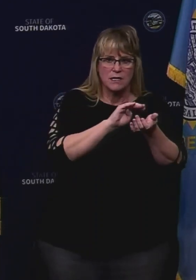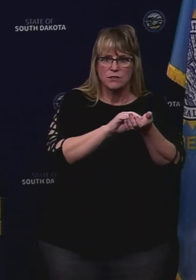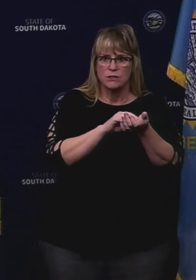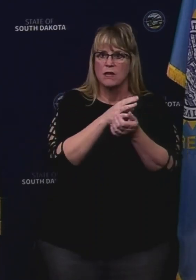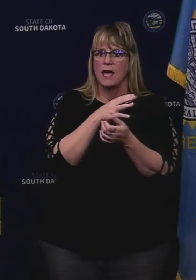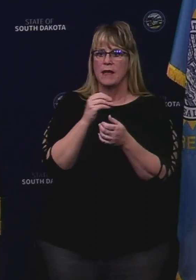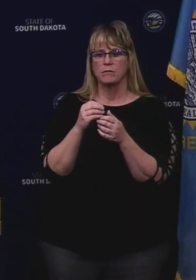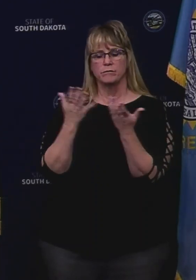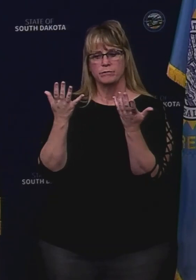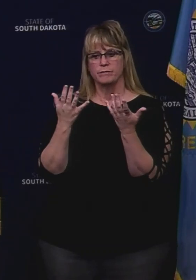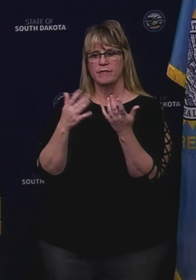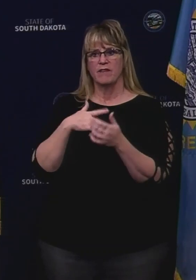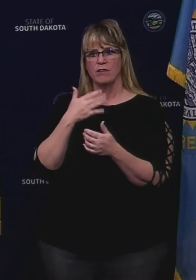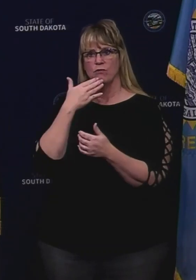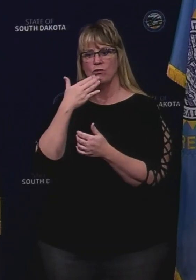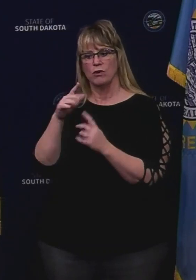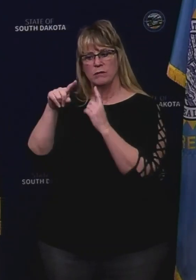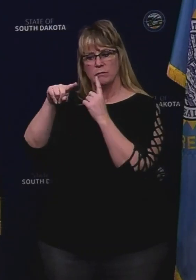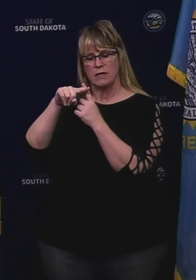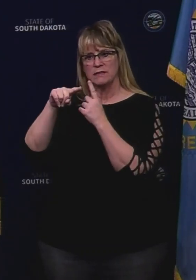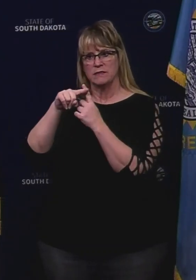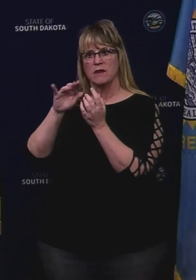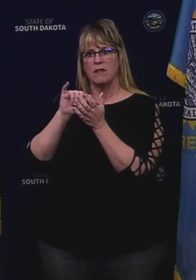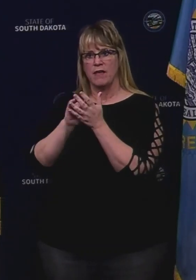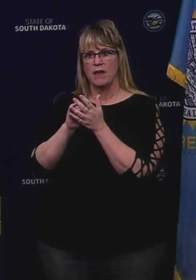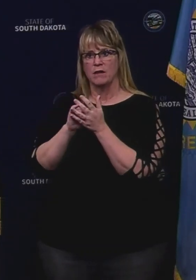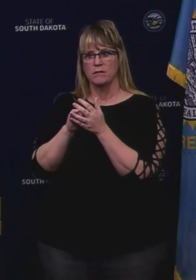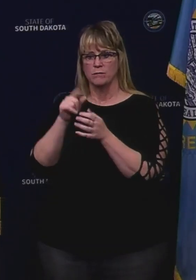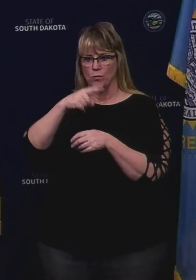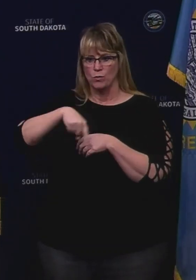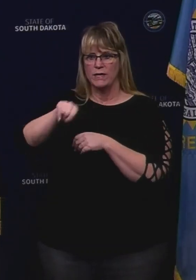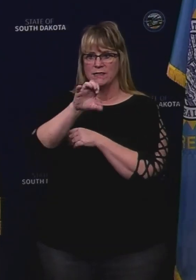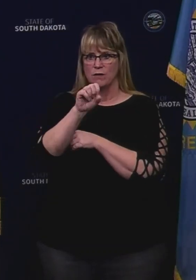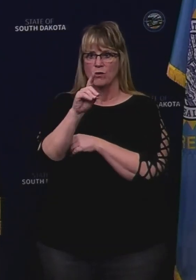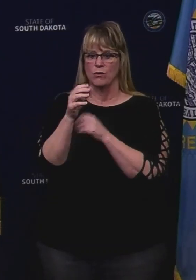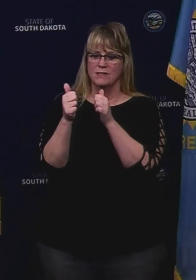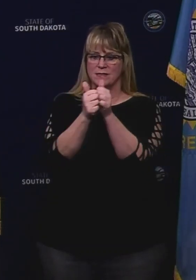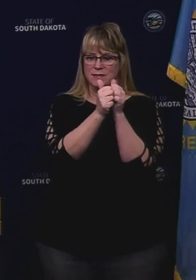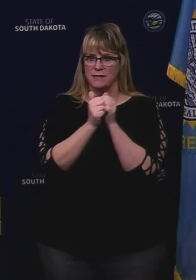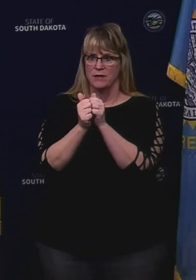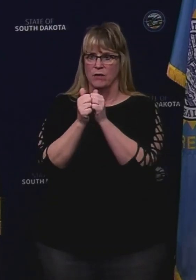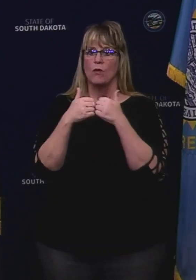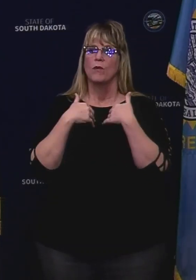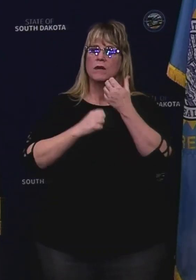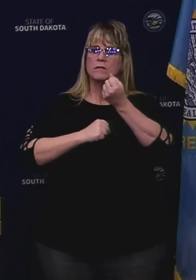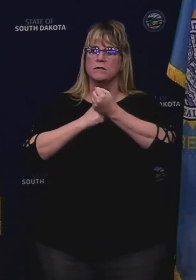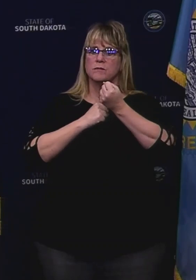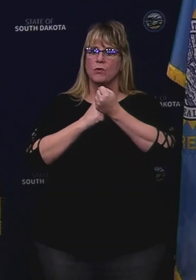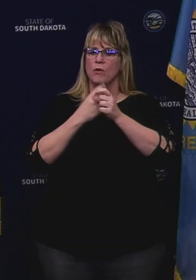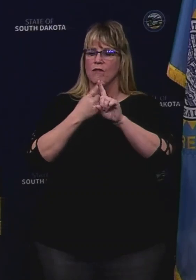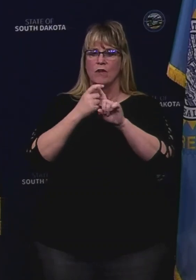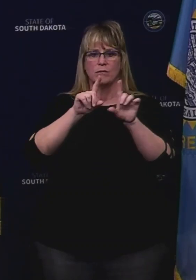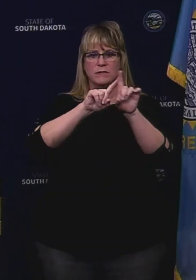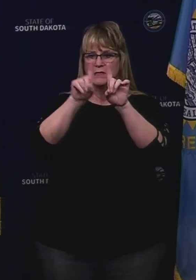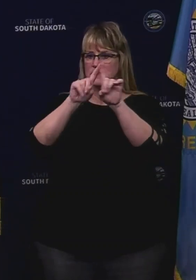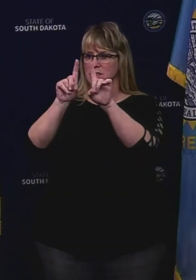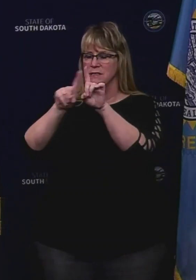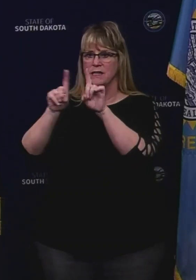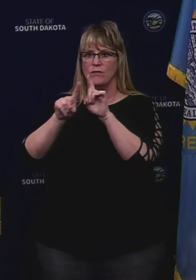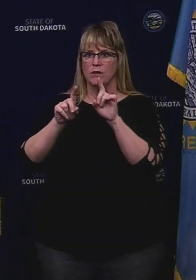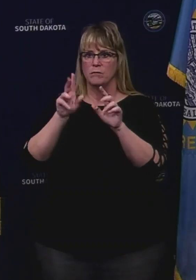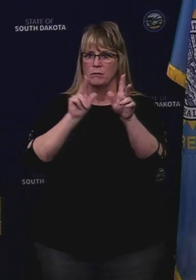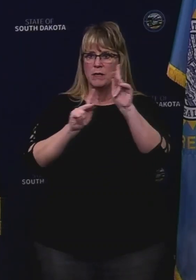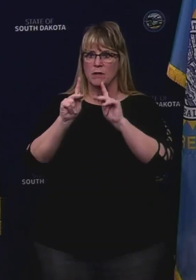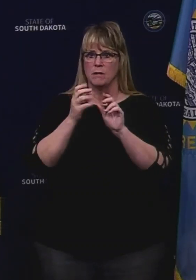continue to be encouraged about the fact that we're doing this together and that we've got support from all sides to make sure we're doing